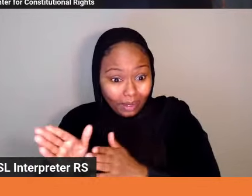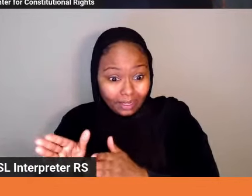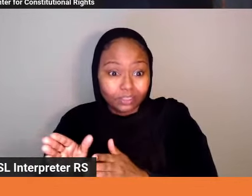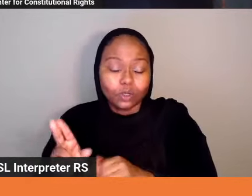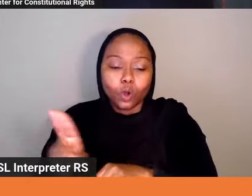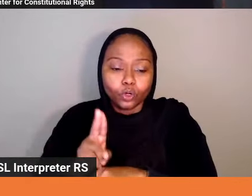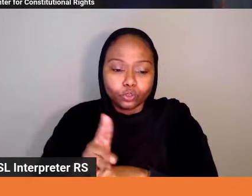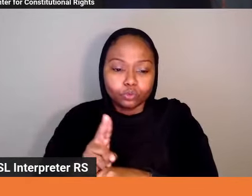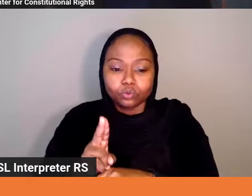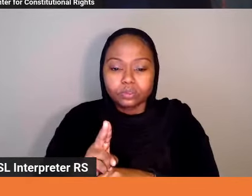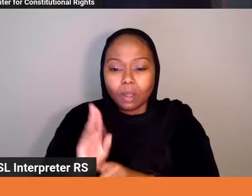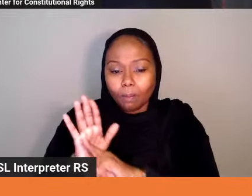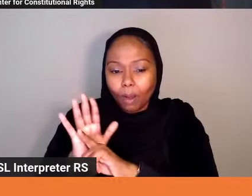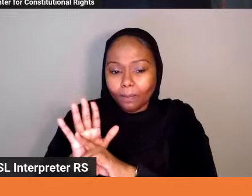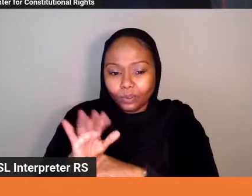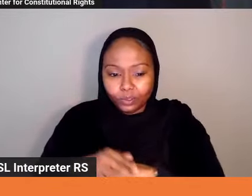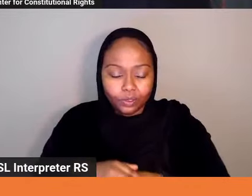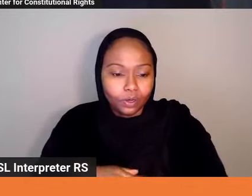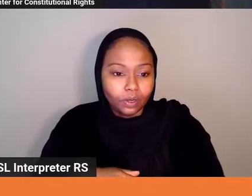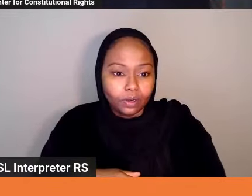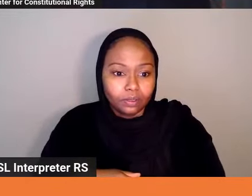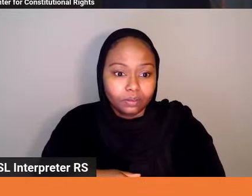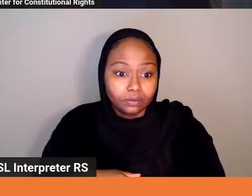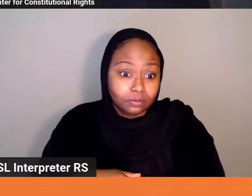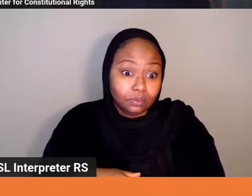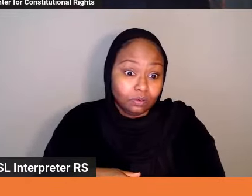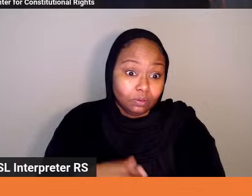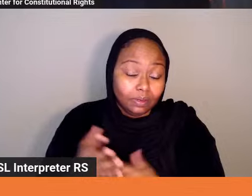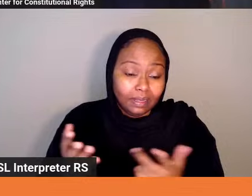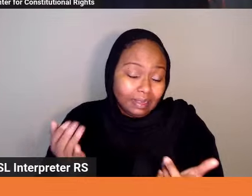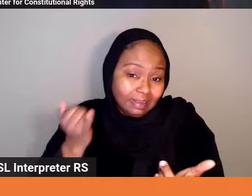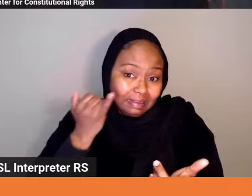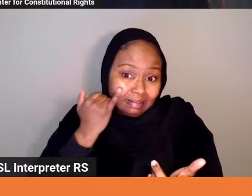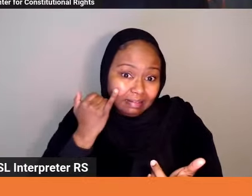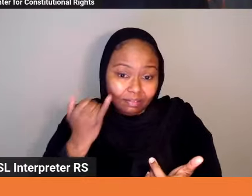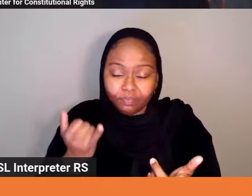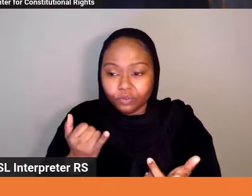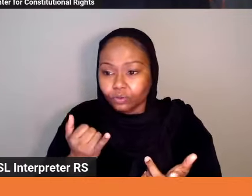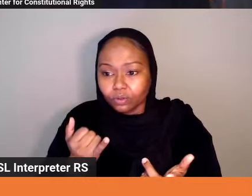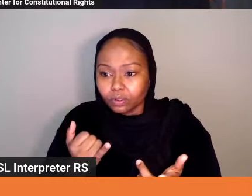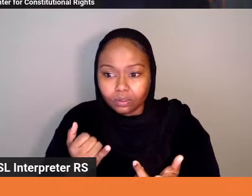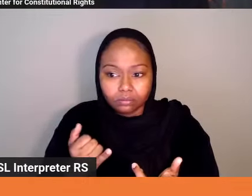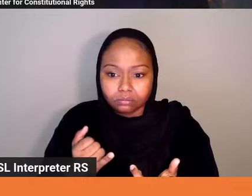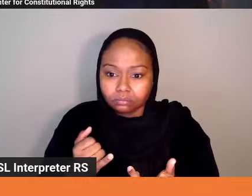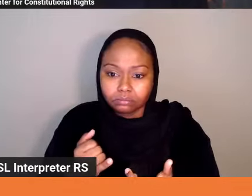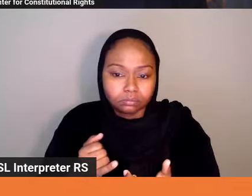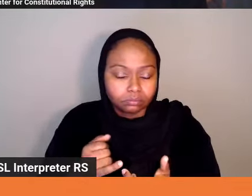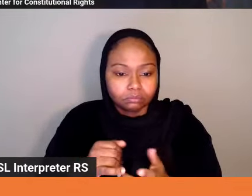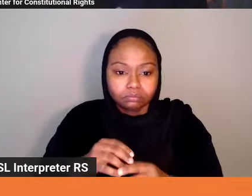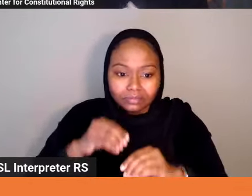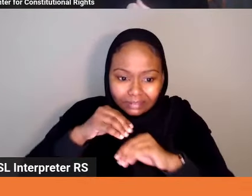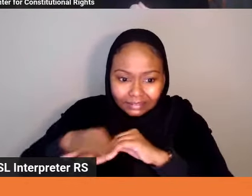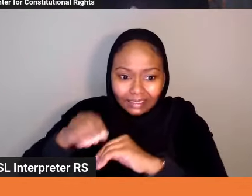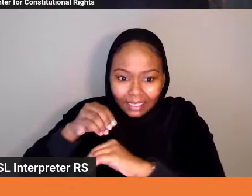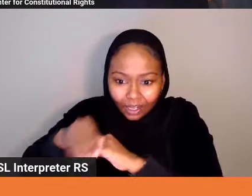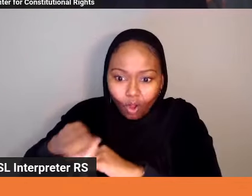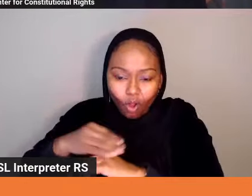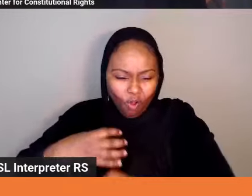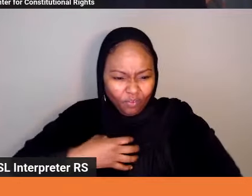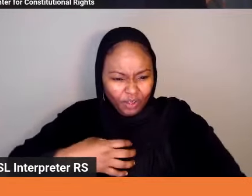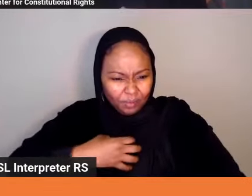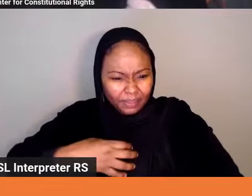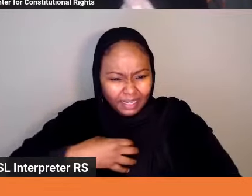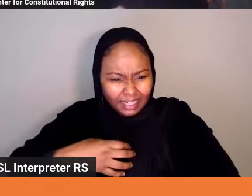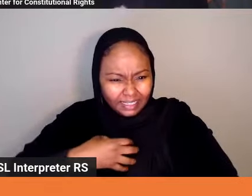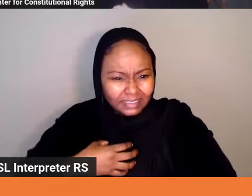you're looking at within almost UN structures, where complaints are made to UN special rapporteurs, pushing